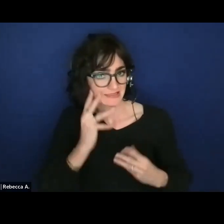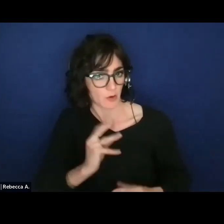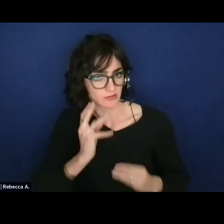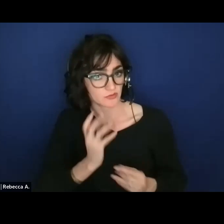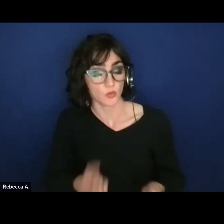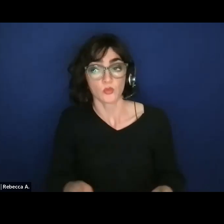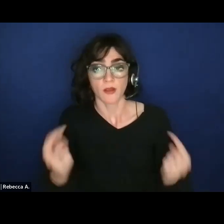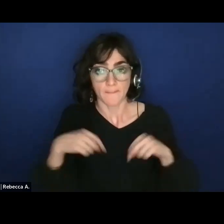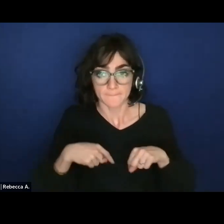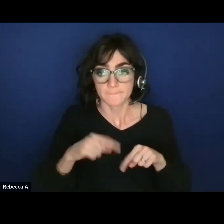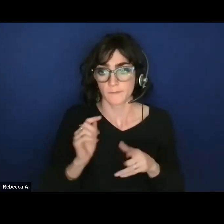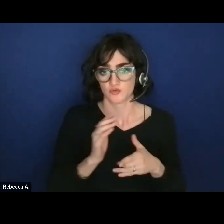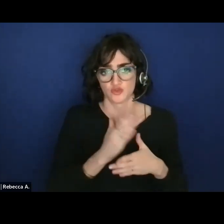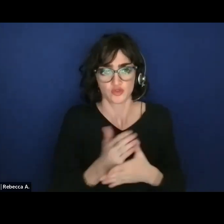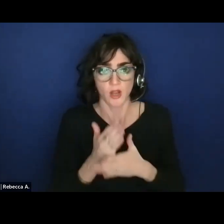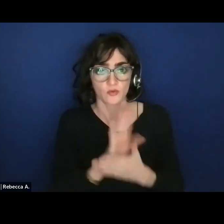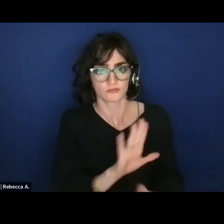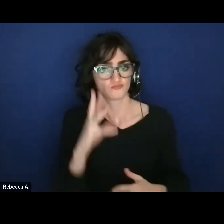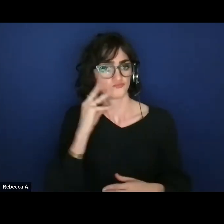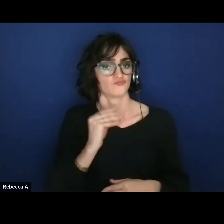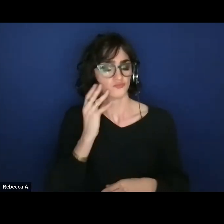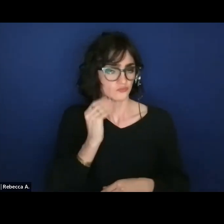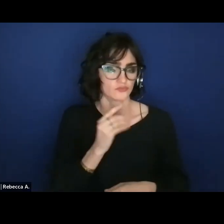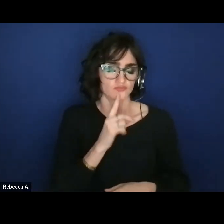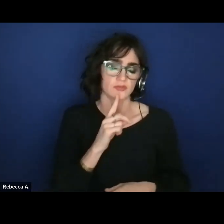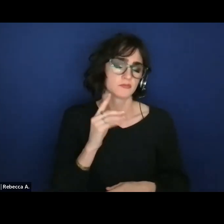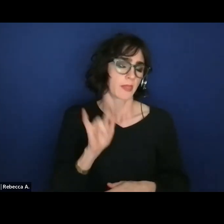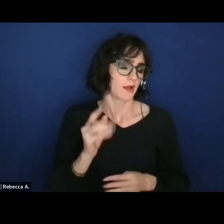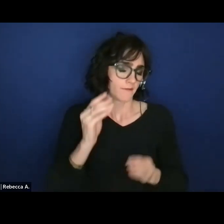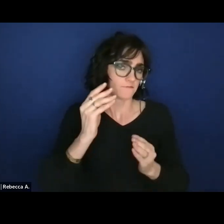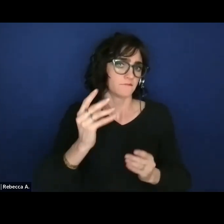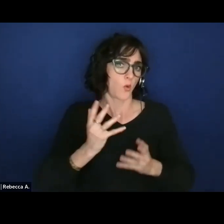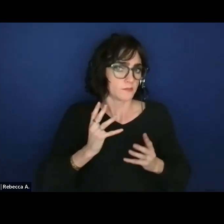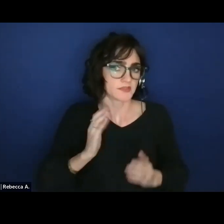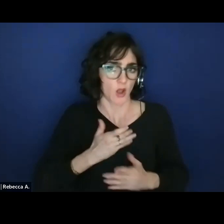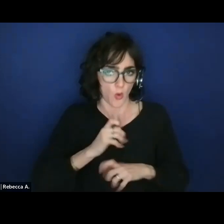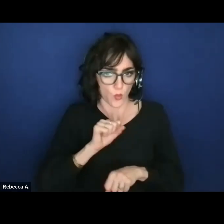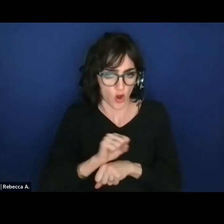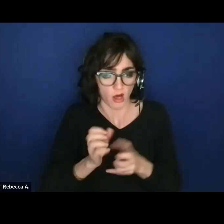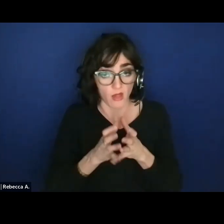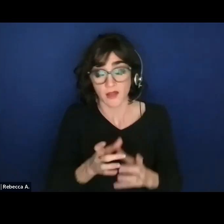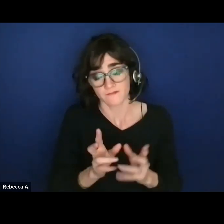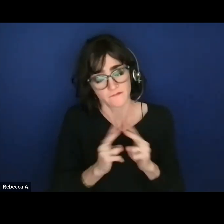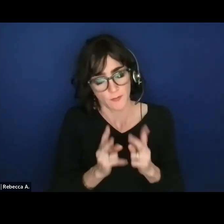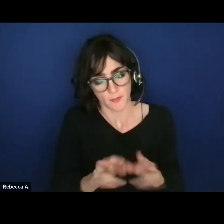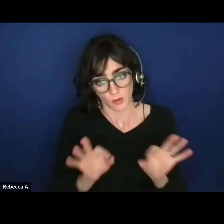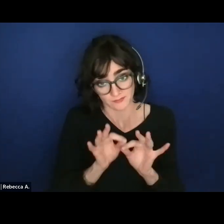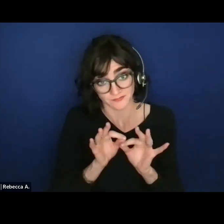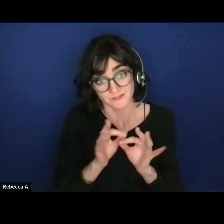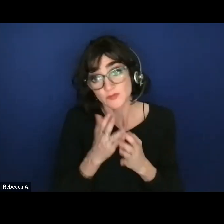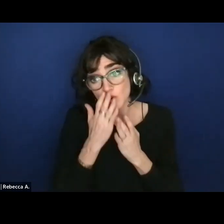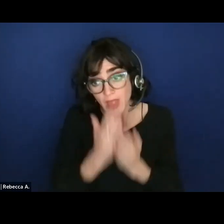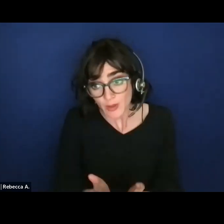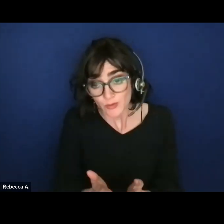share their own experiences. It really does inform the work, and it's really, really important. So thank you all. I wish you all